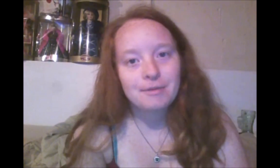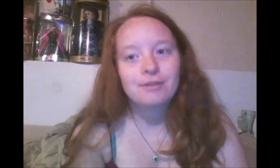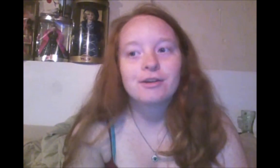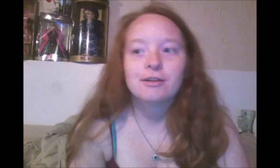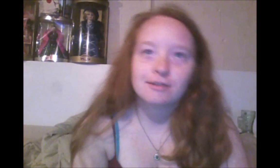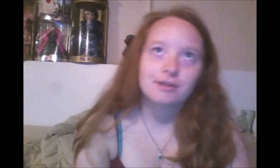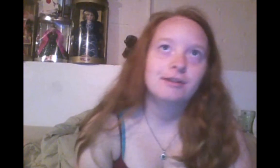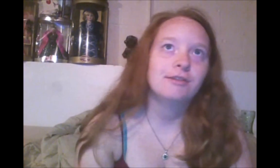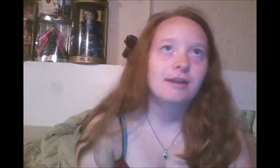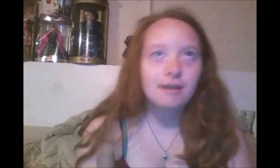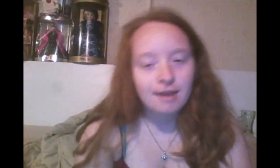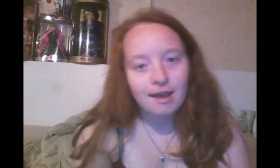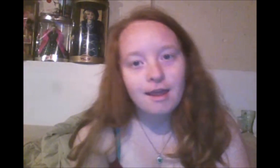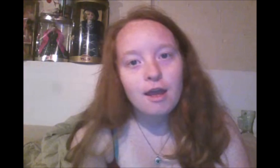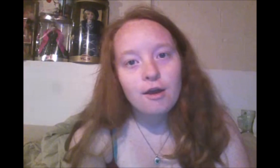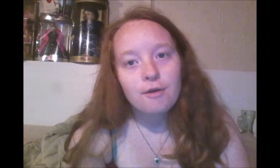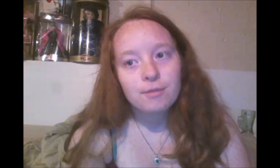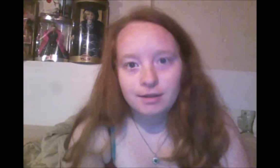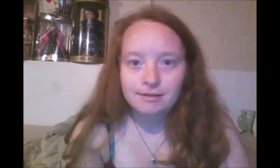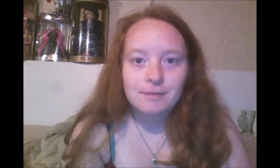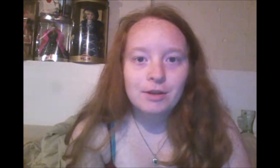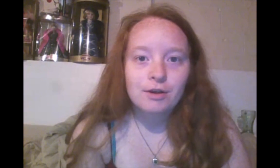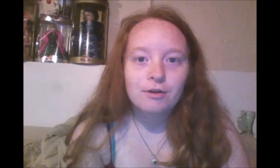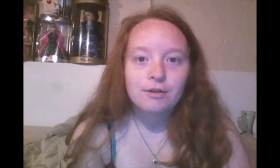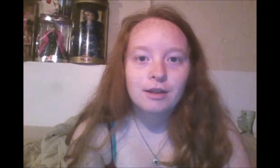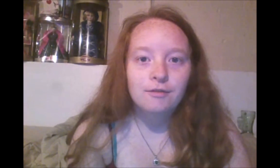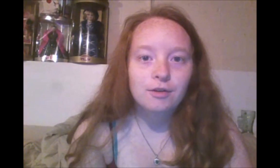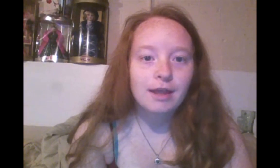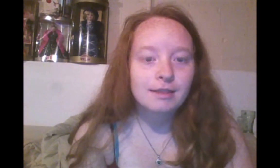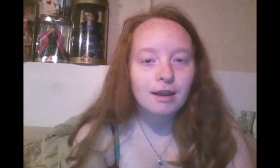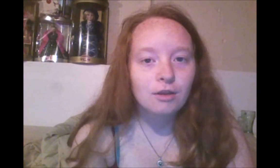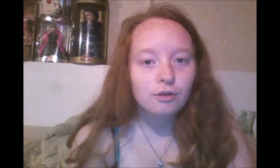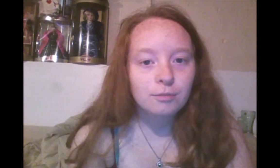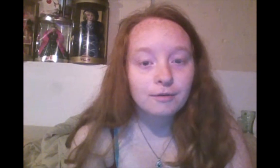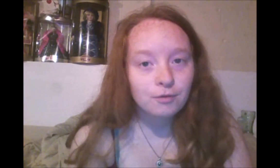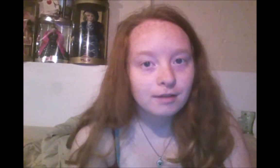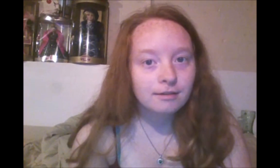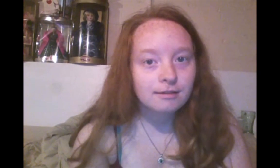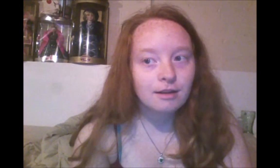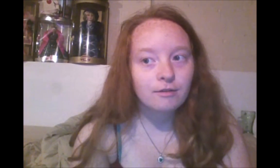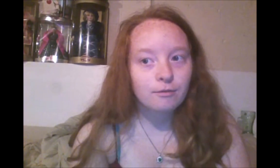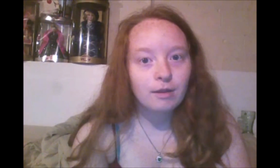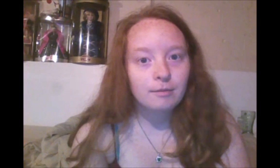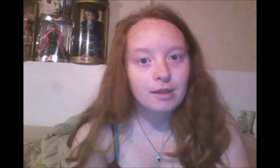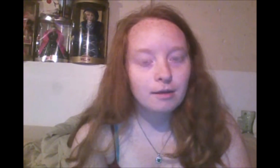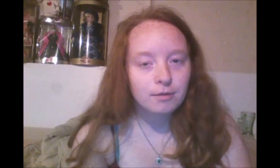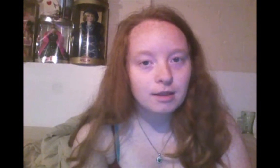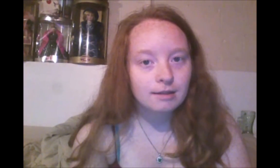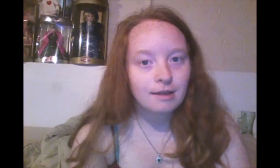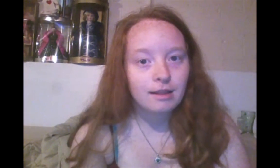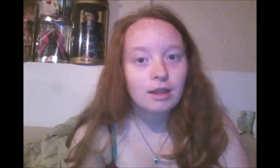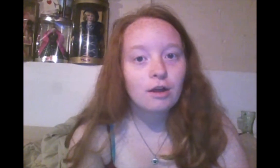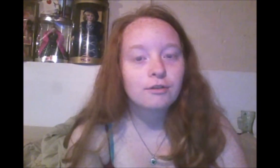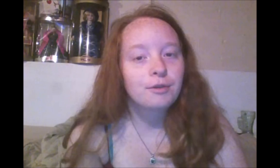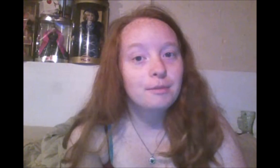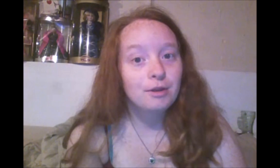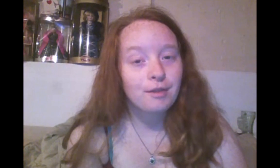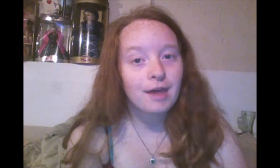or concerns or any of that, please let me know. If you like that I use my voice instead of it being completely silent, also let me know that.